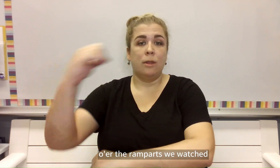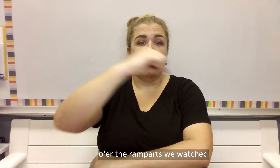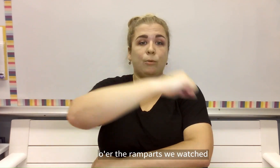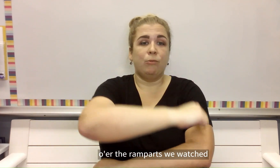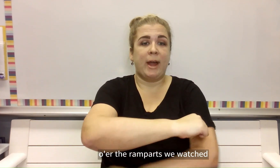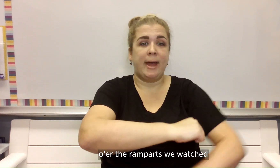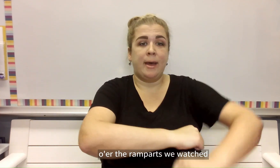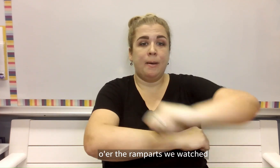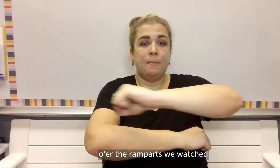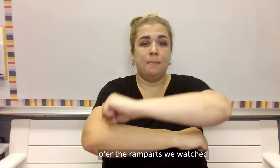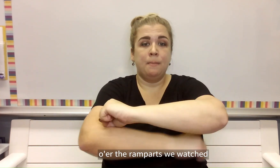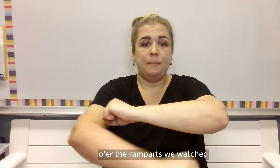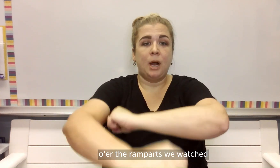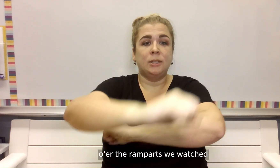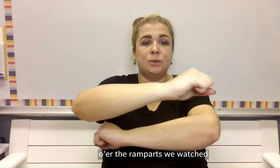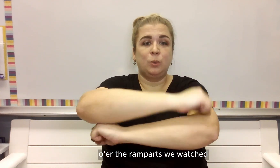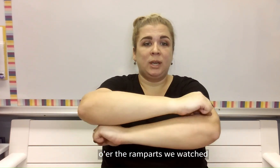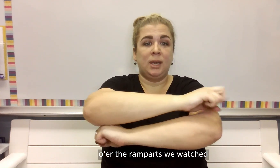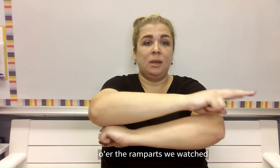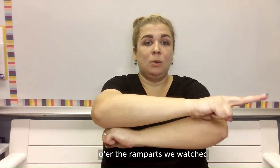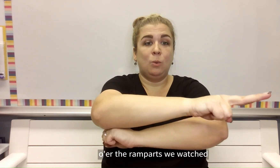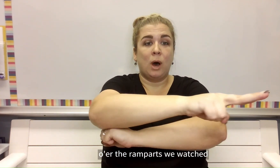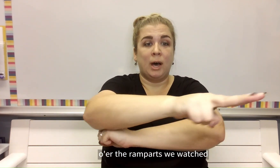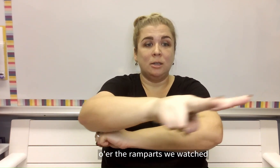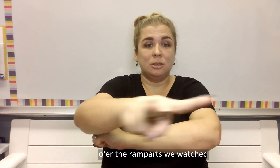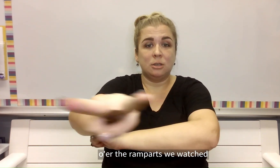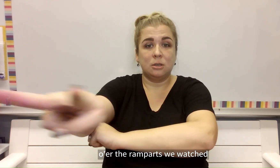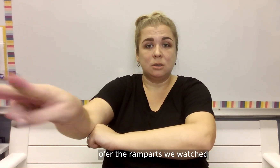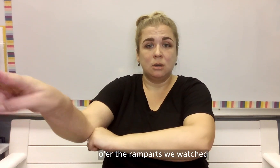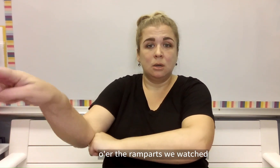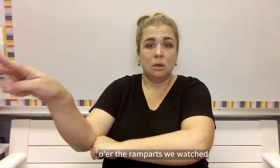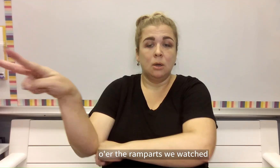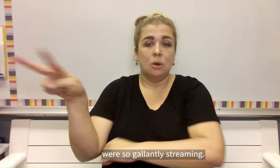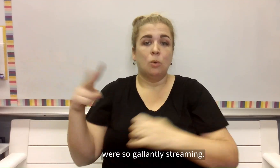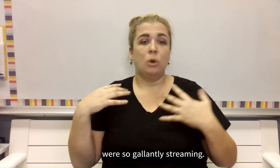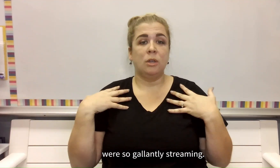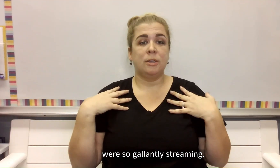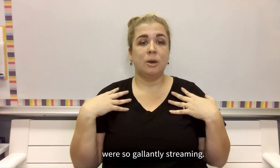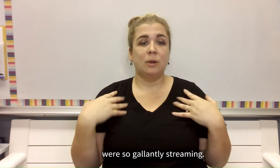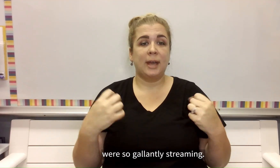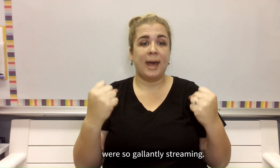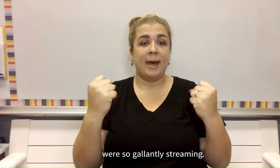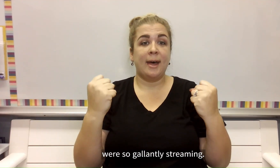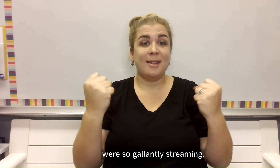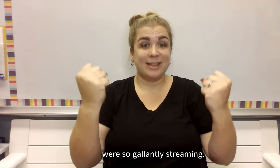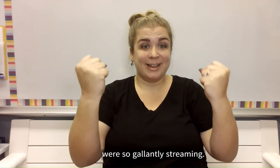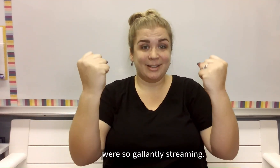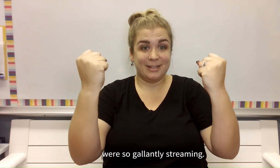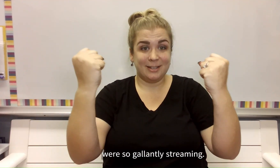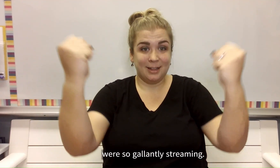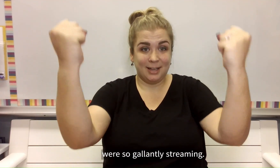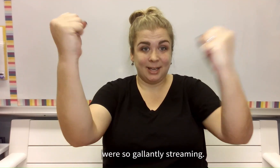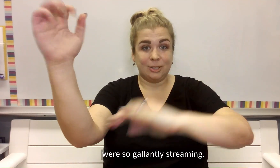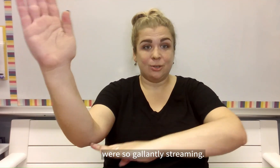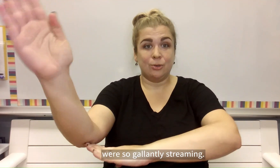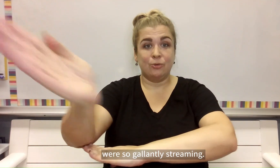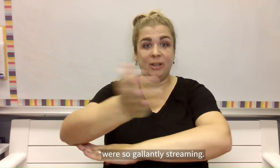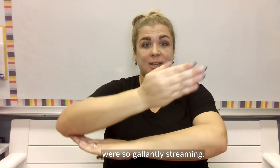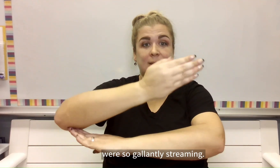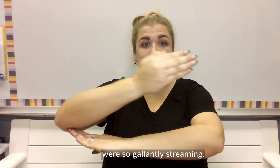the ramparts we watched were so gallantly